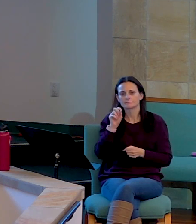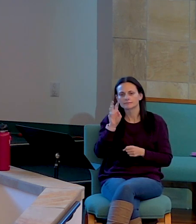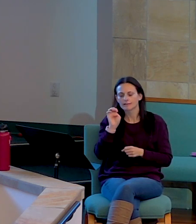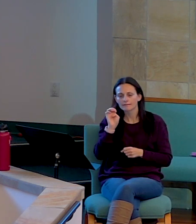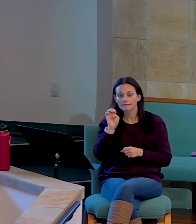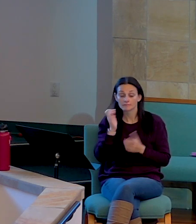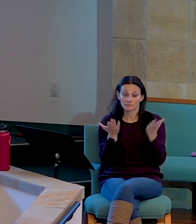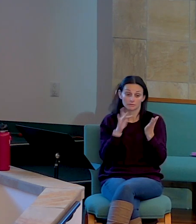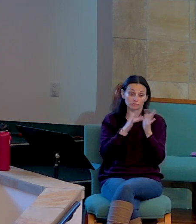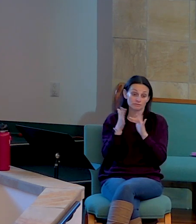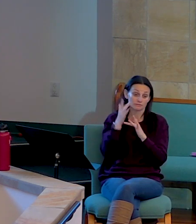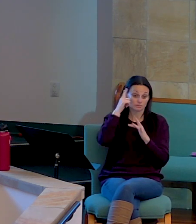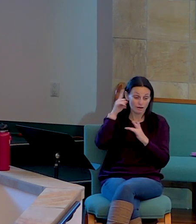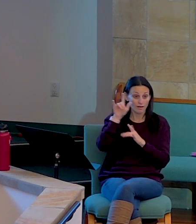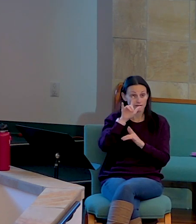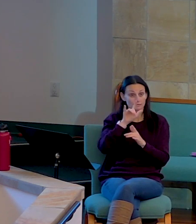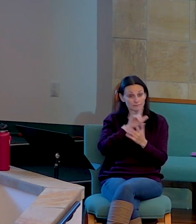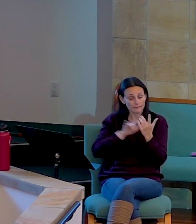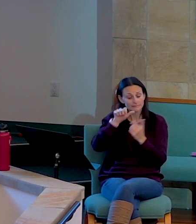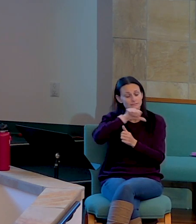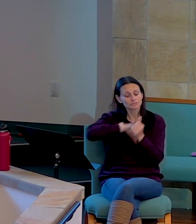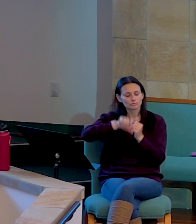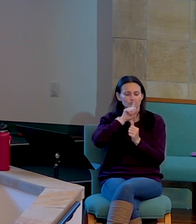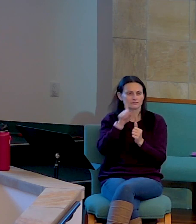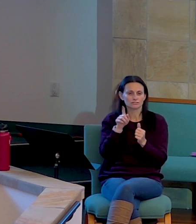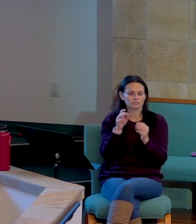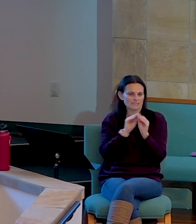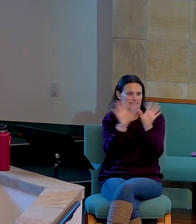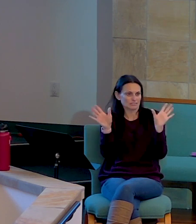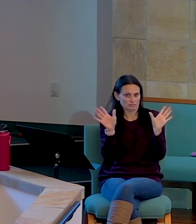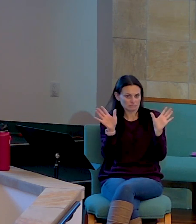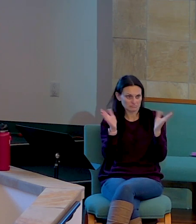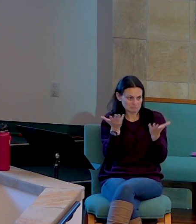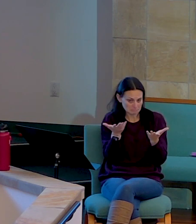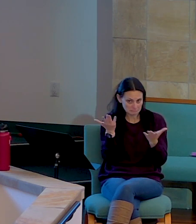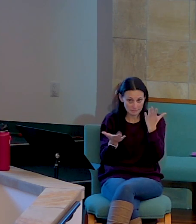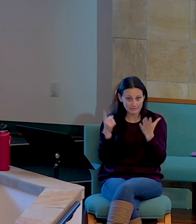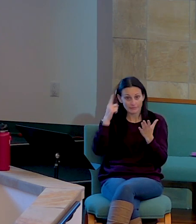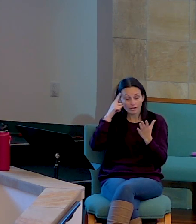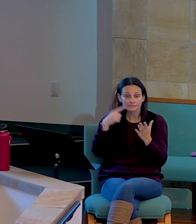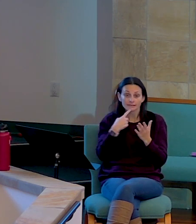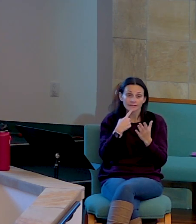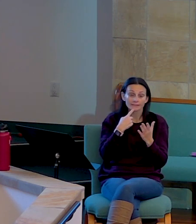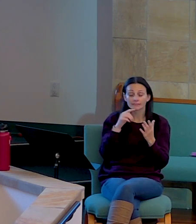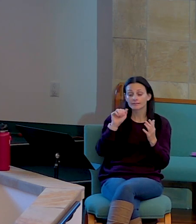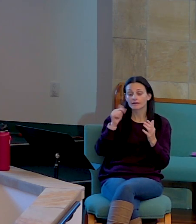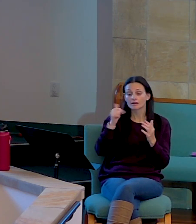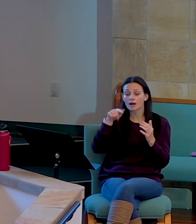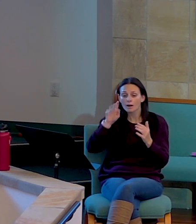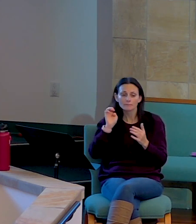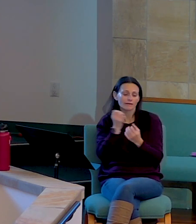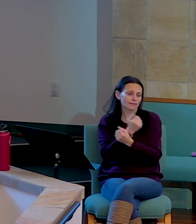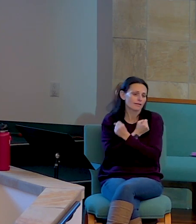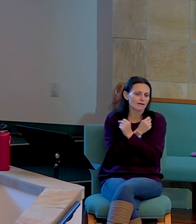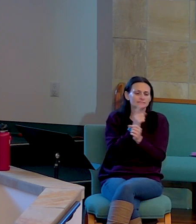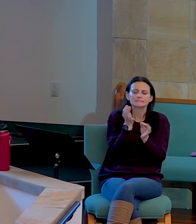thought loving one another was so clear it was just obvious. Maybe Jesus thought saying agape, love, was